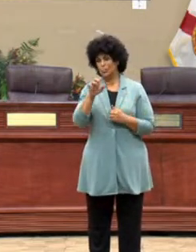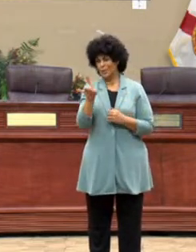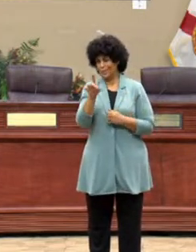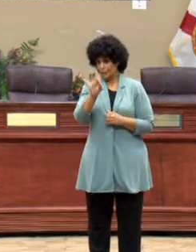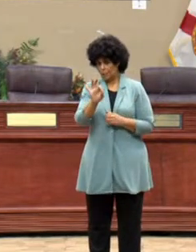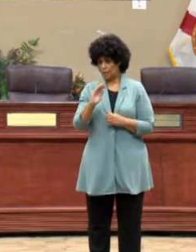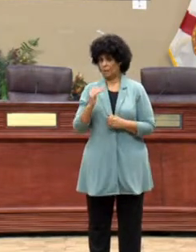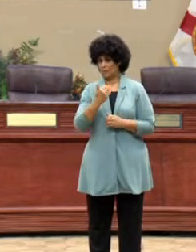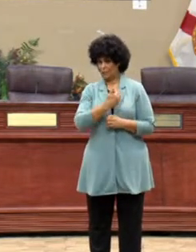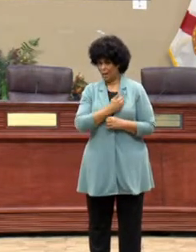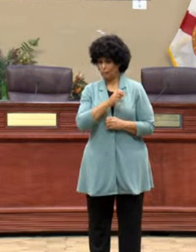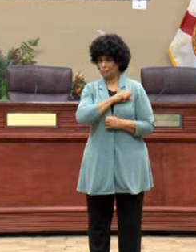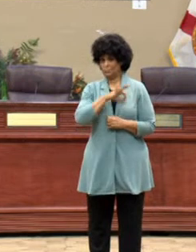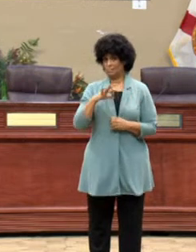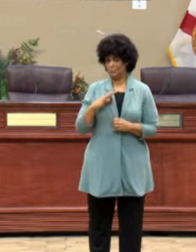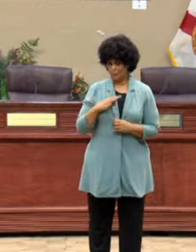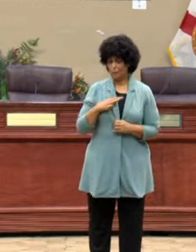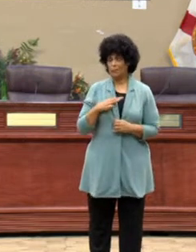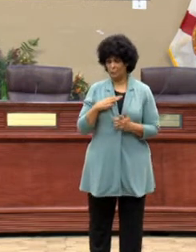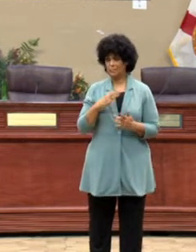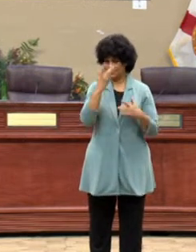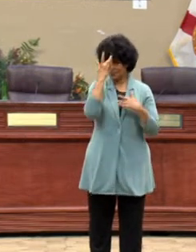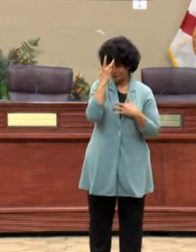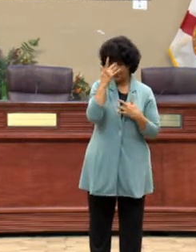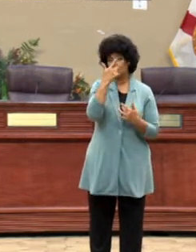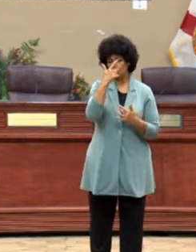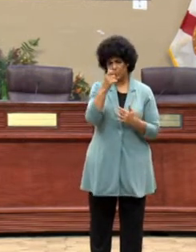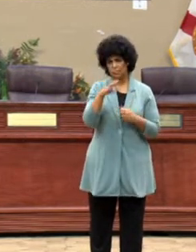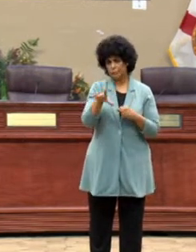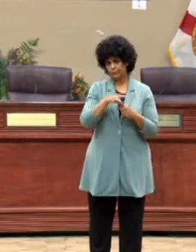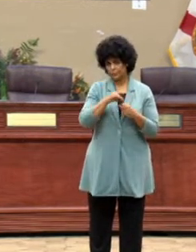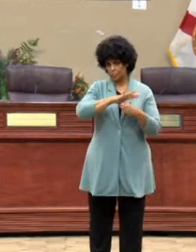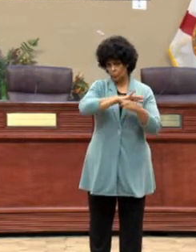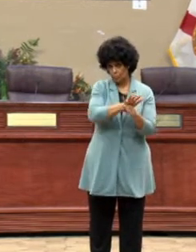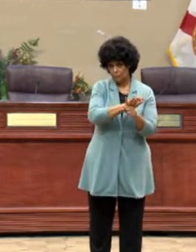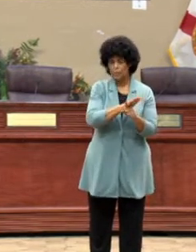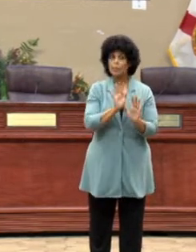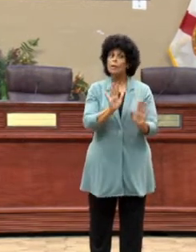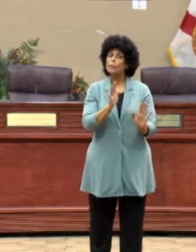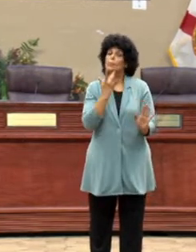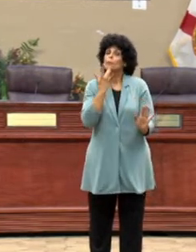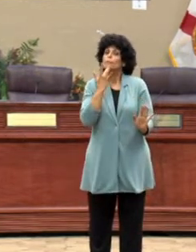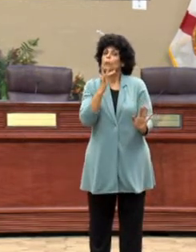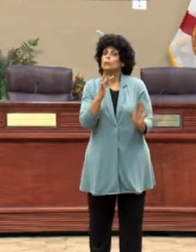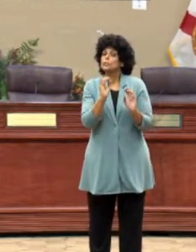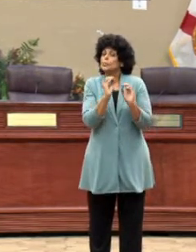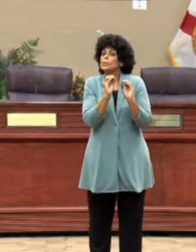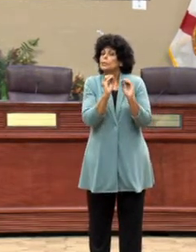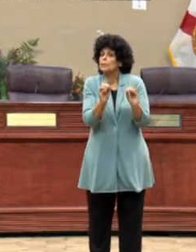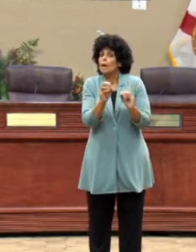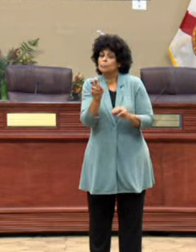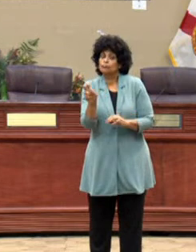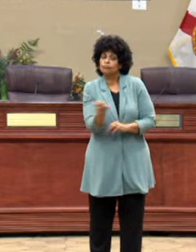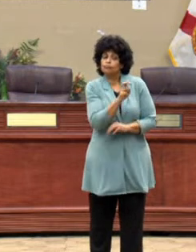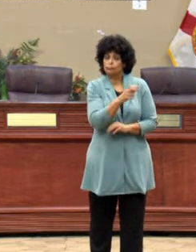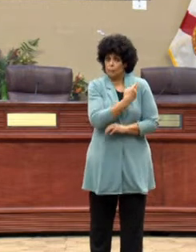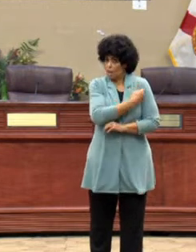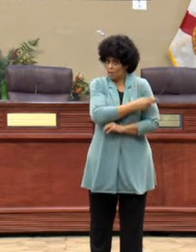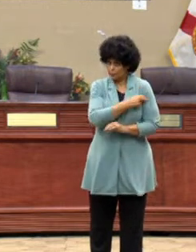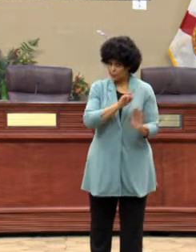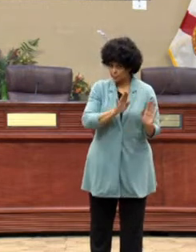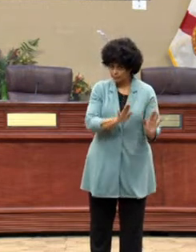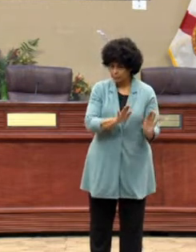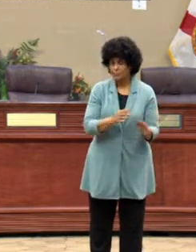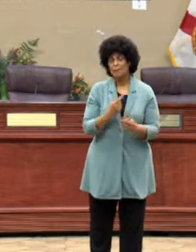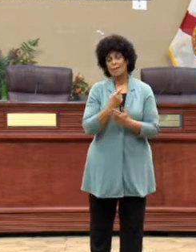employees that are out due to COVID. We're fortunate that none of them have been hospitalized. That is a drop from Friday